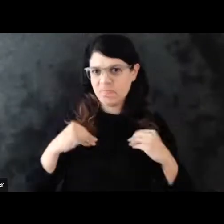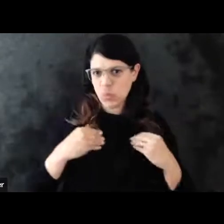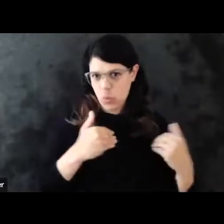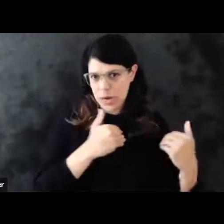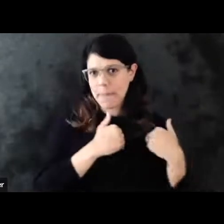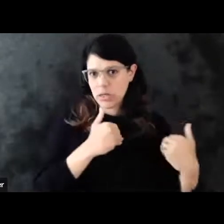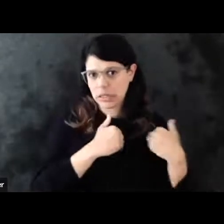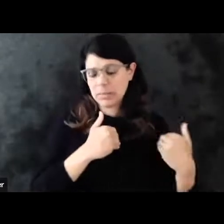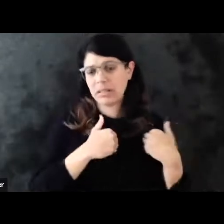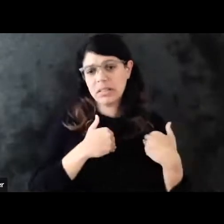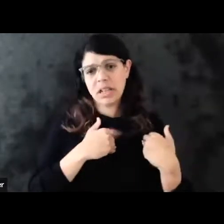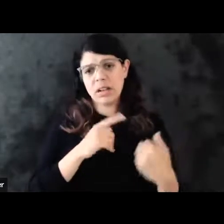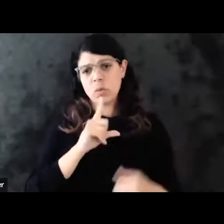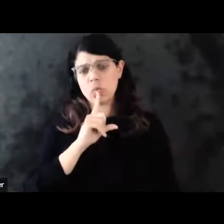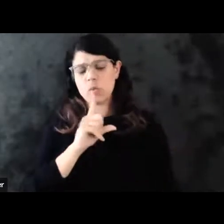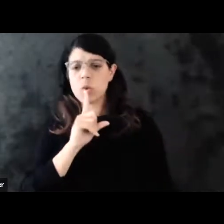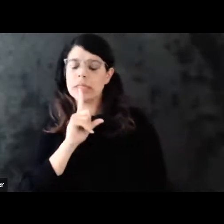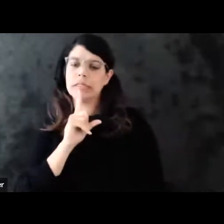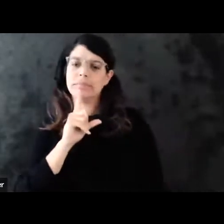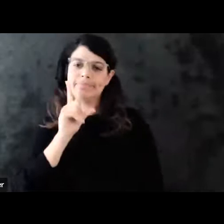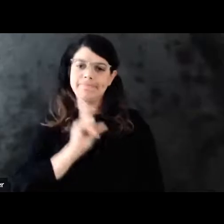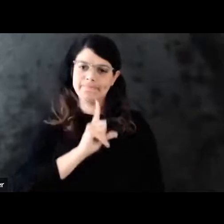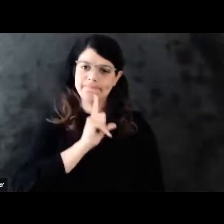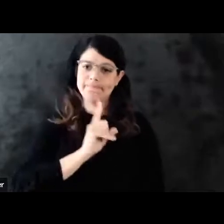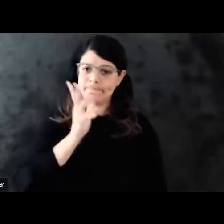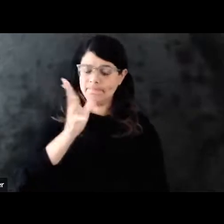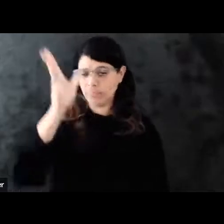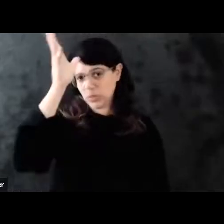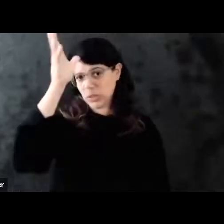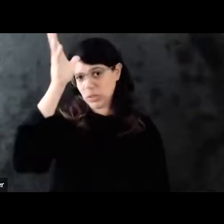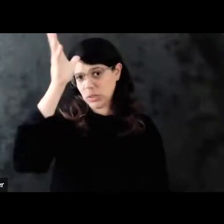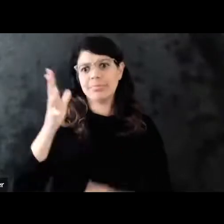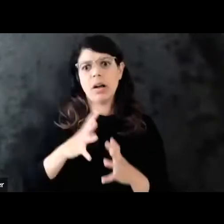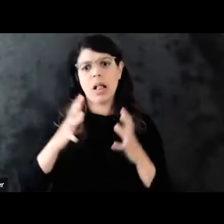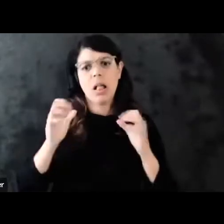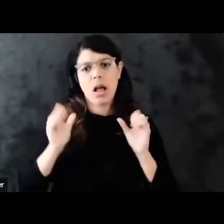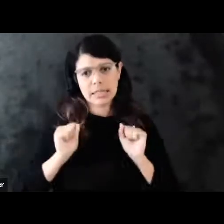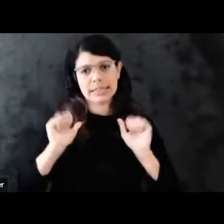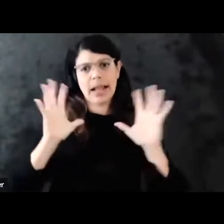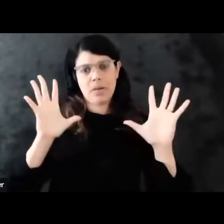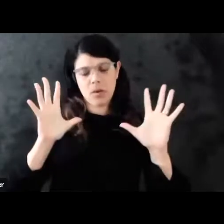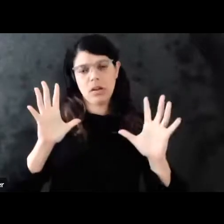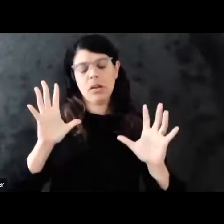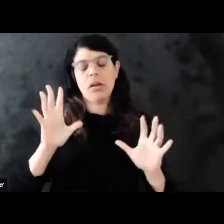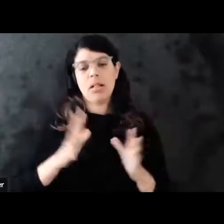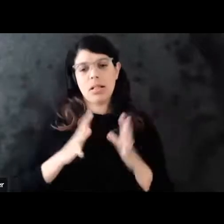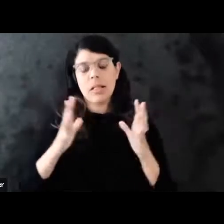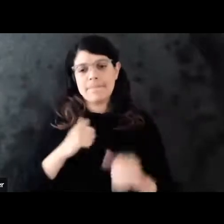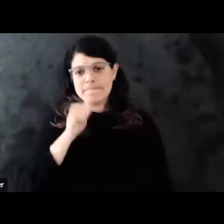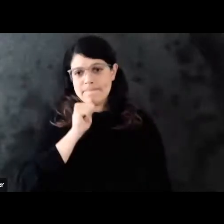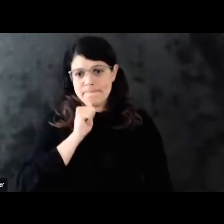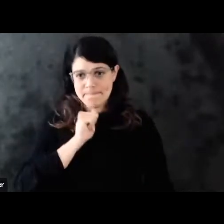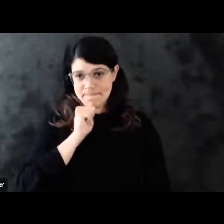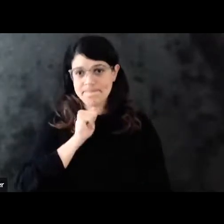the sacrifices they make. So anyway, a lot of those things happened that we were open our eyes to.